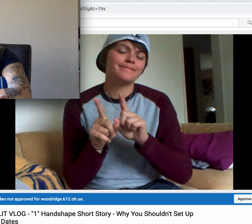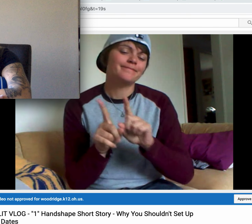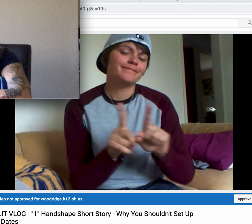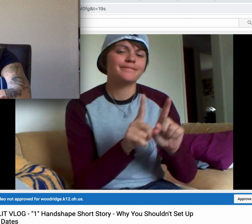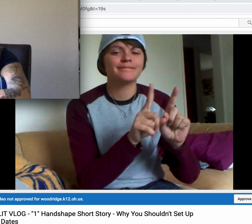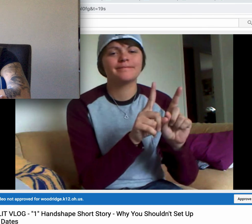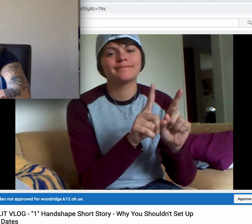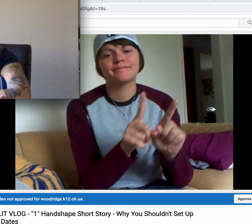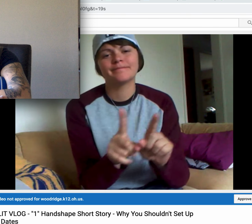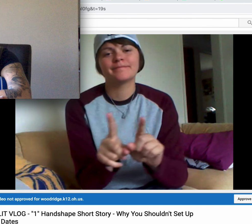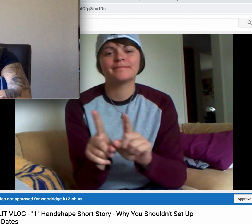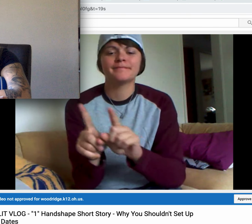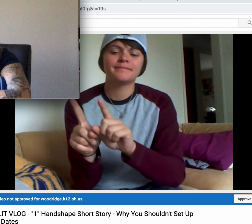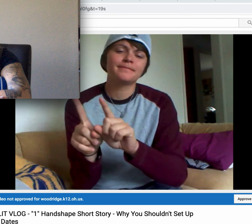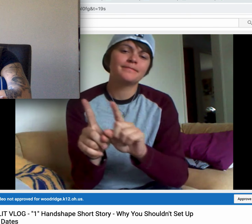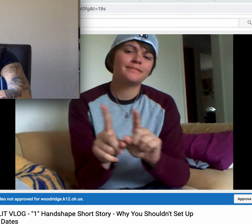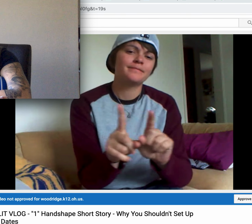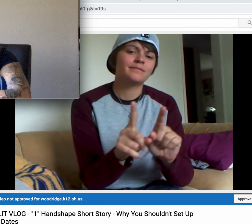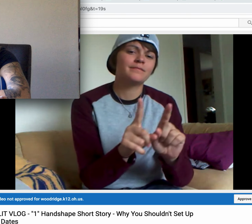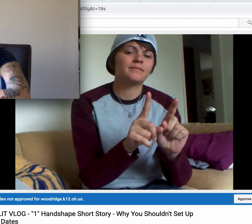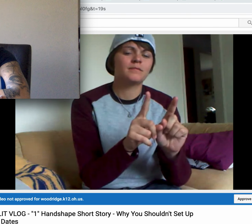Love.